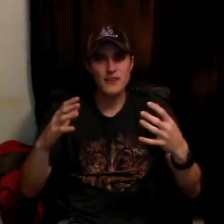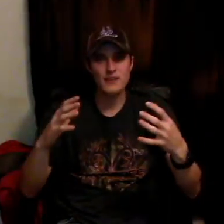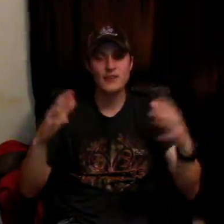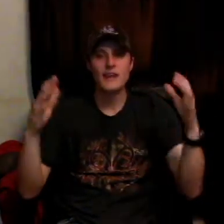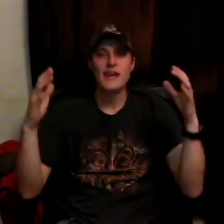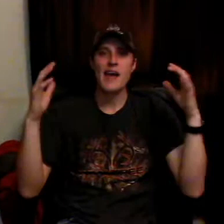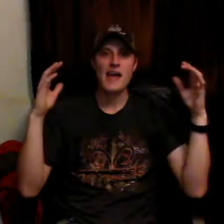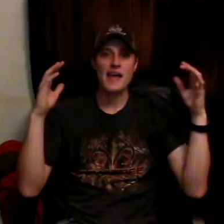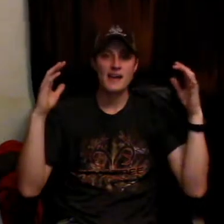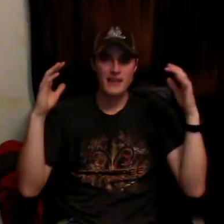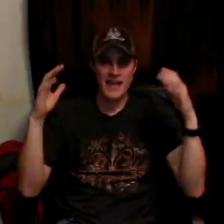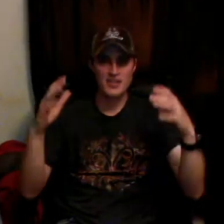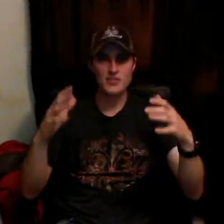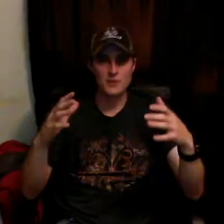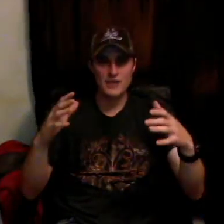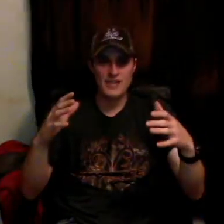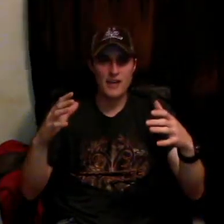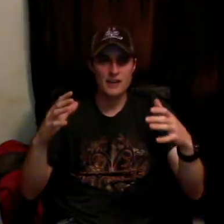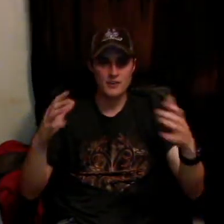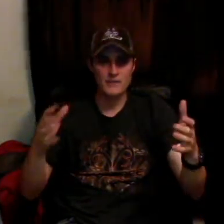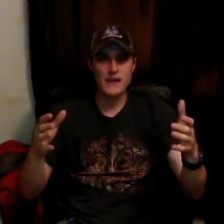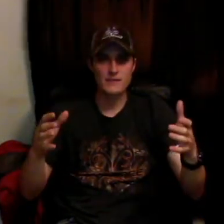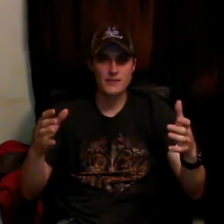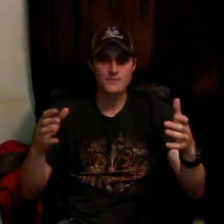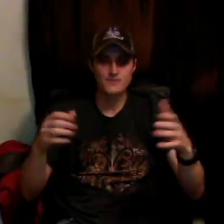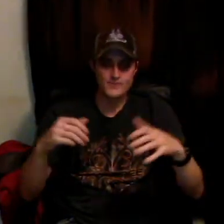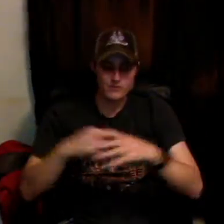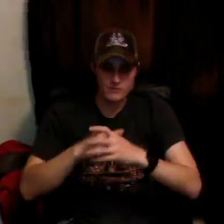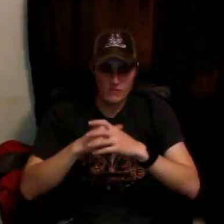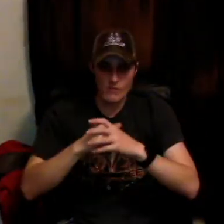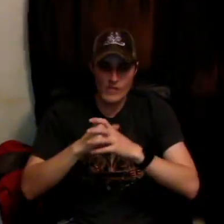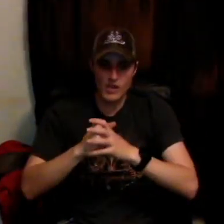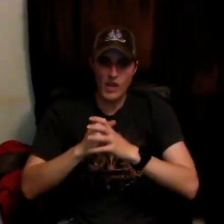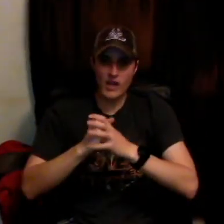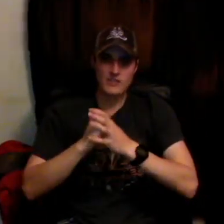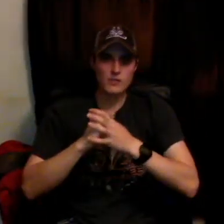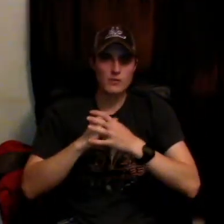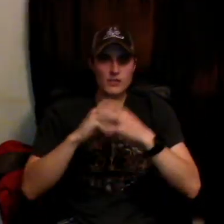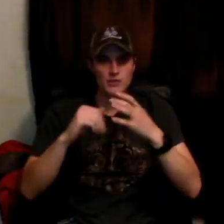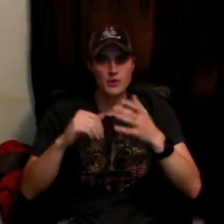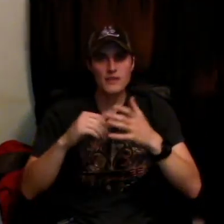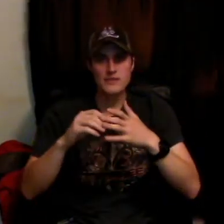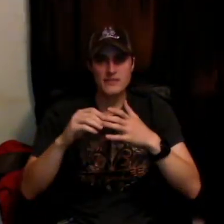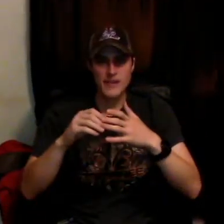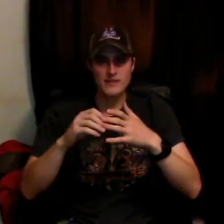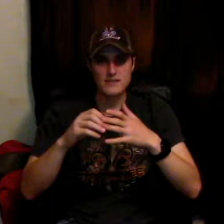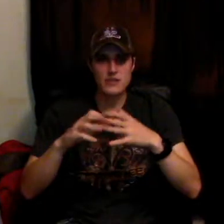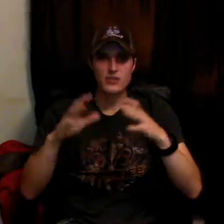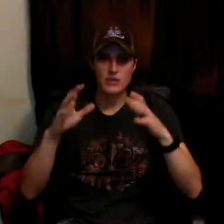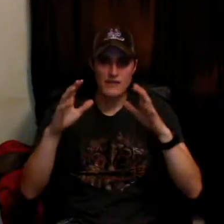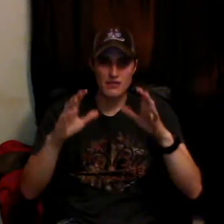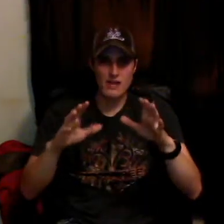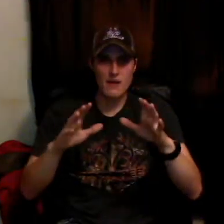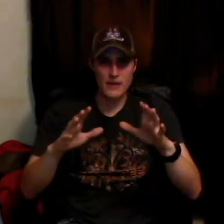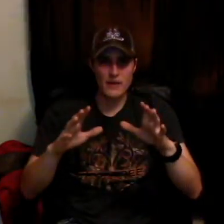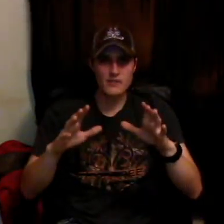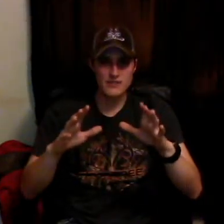together and it actually works out in your favor. Alright, so when you do all these things, you'll have a lot better